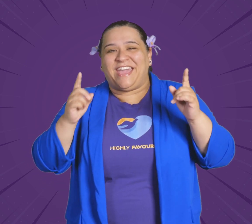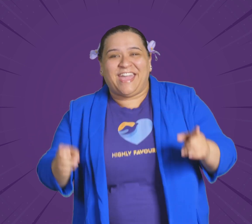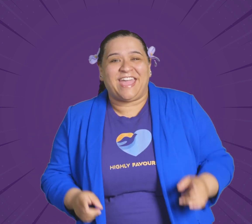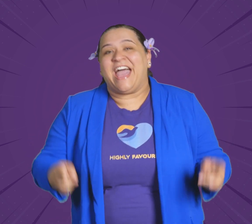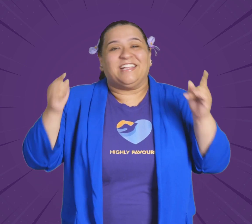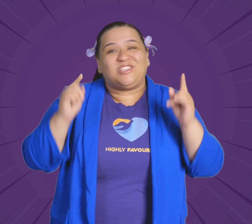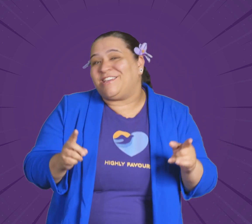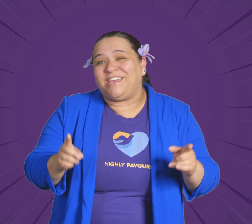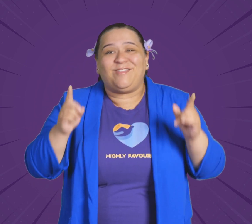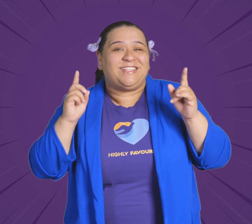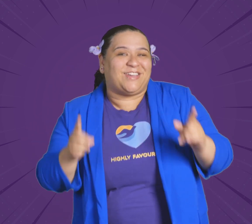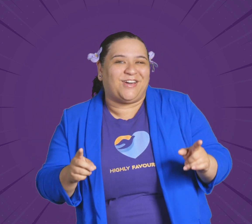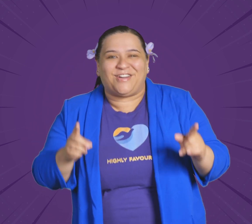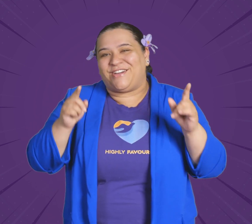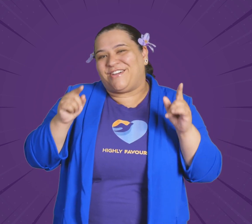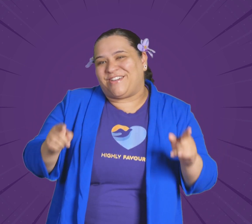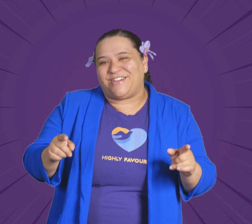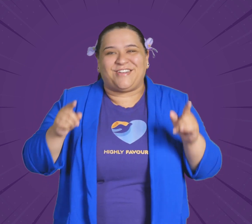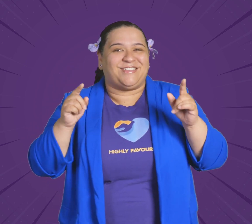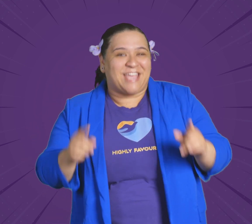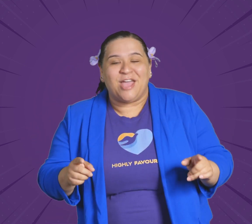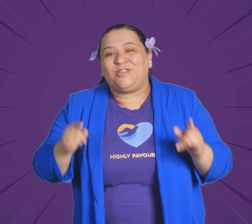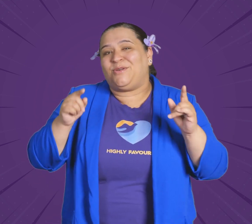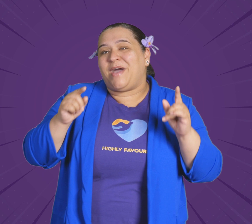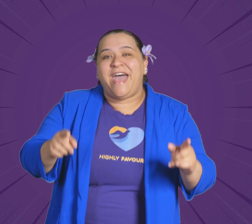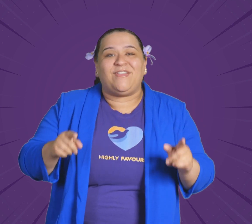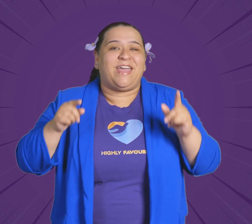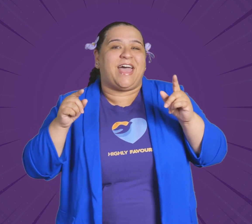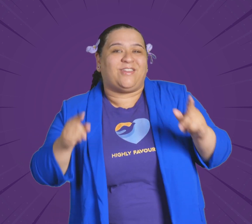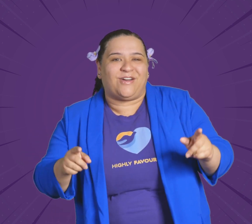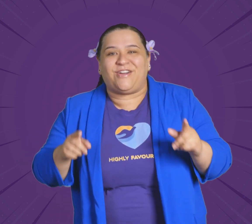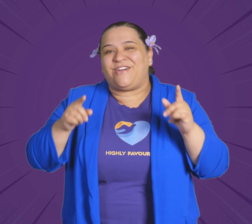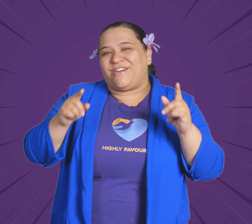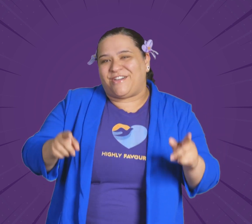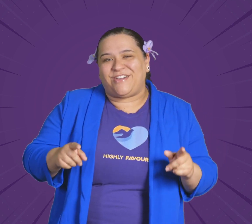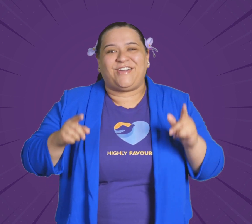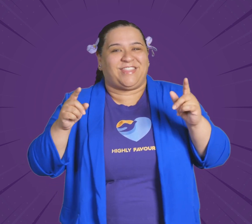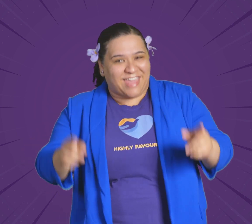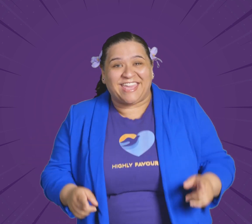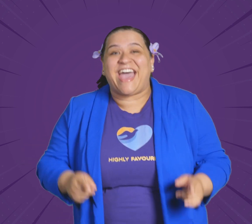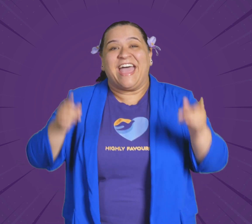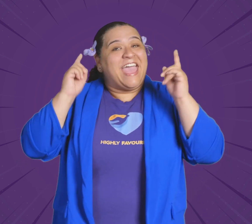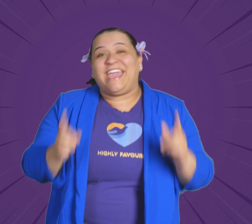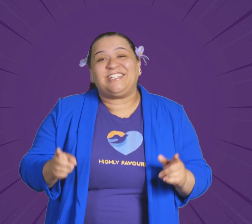burning until he returns. New heaven and earth. Yeah, he